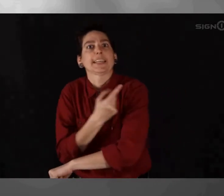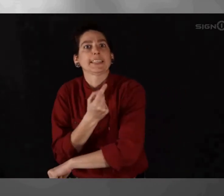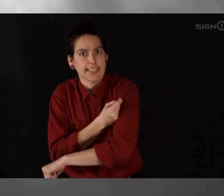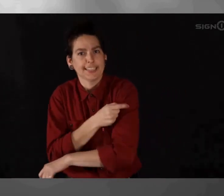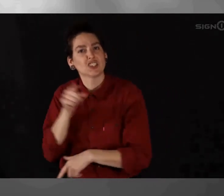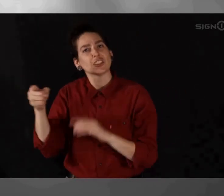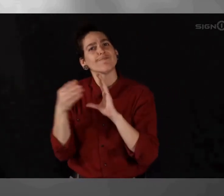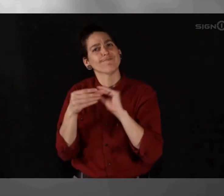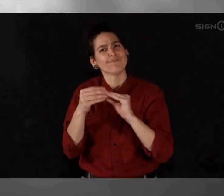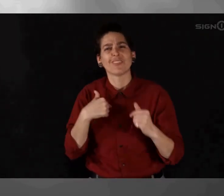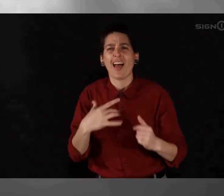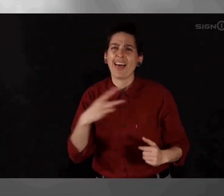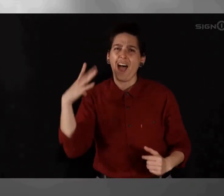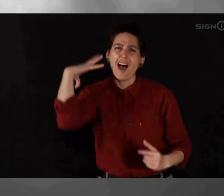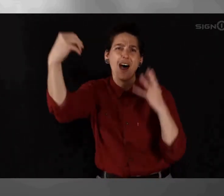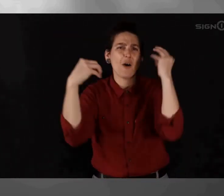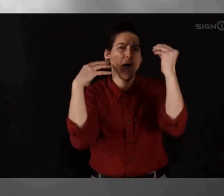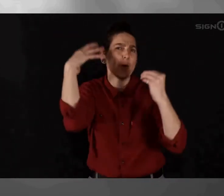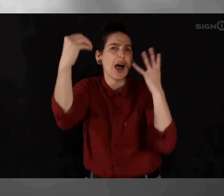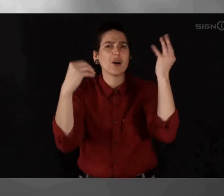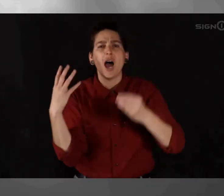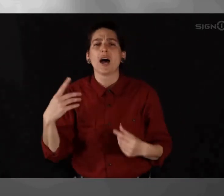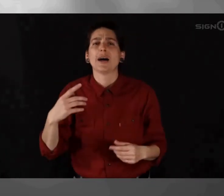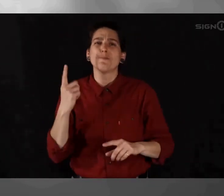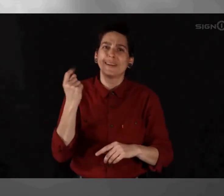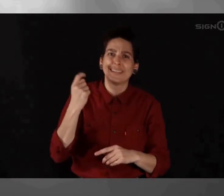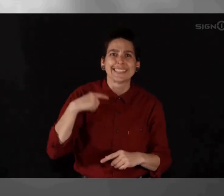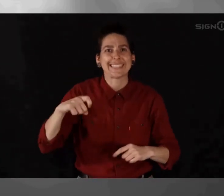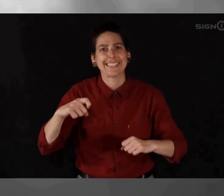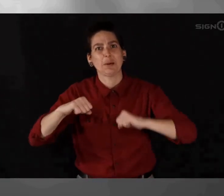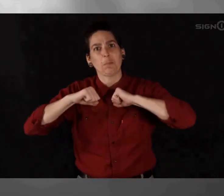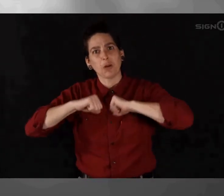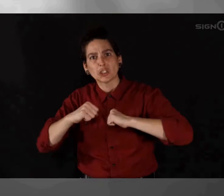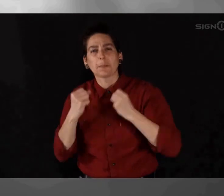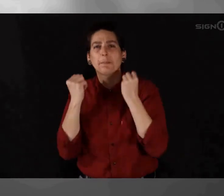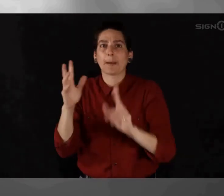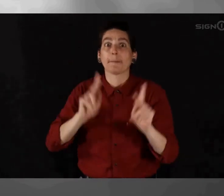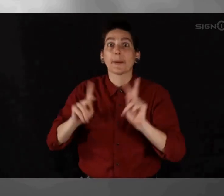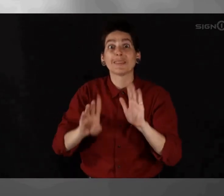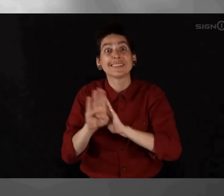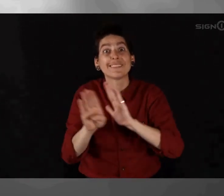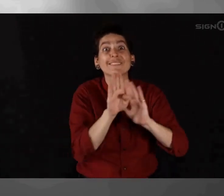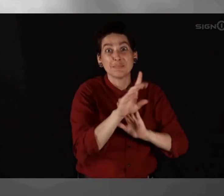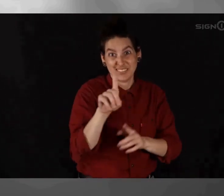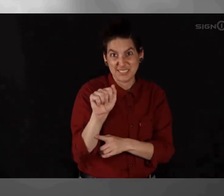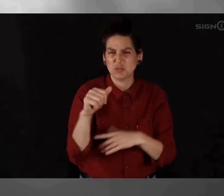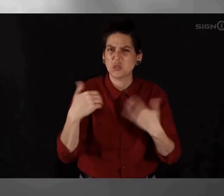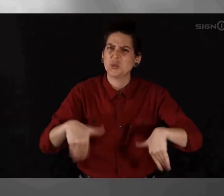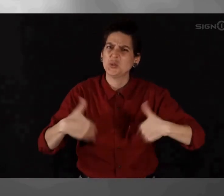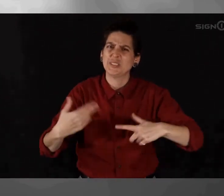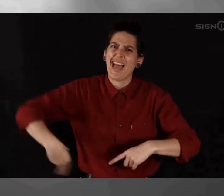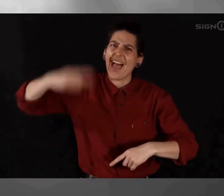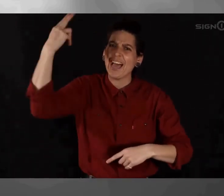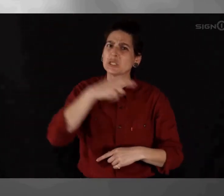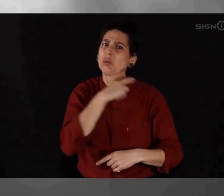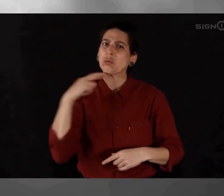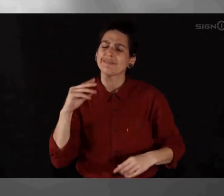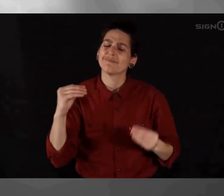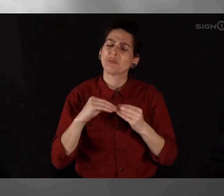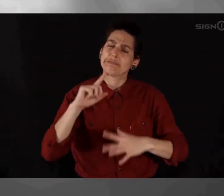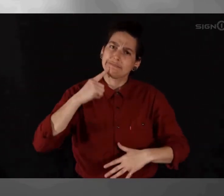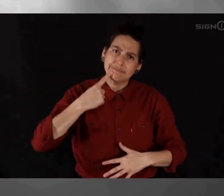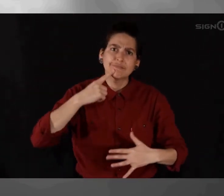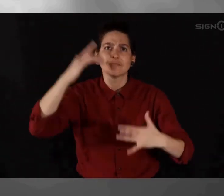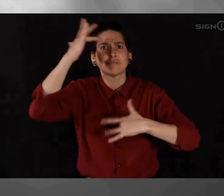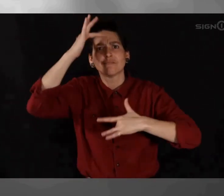disabilities are at higher risk of more severe complications from COVID-19 infections. I urge you to say yes